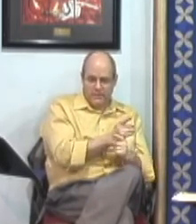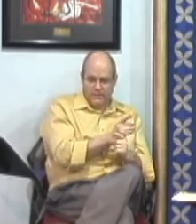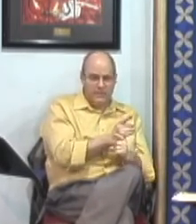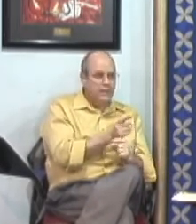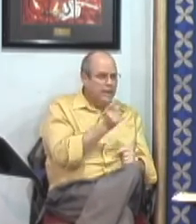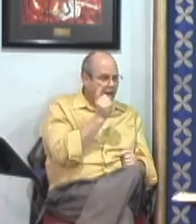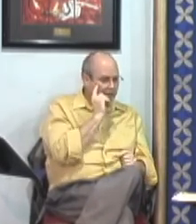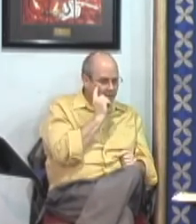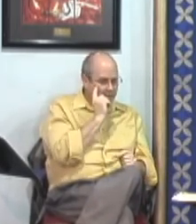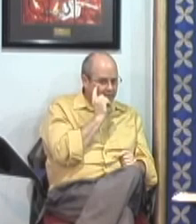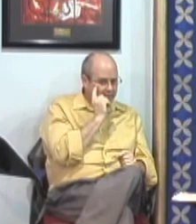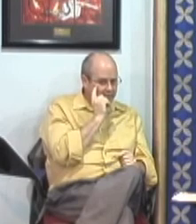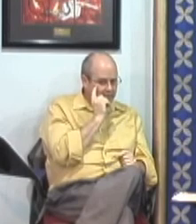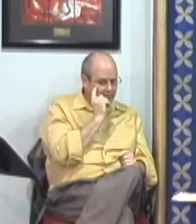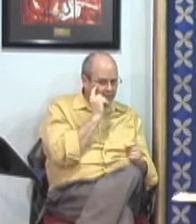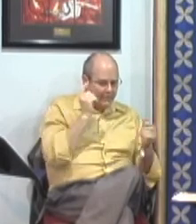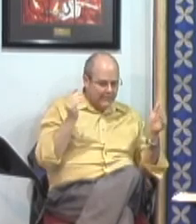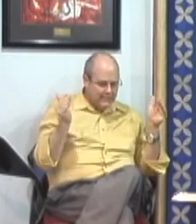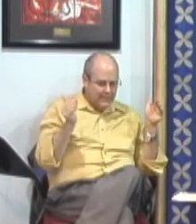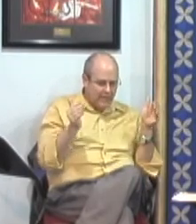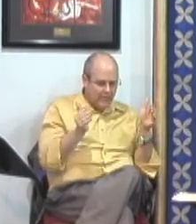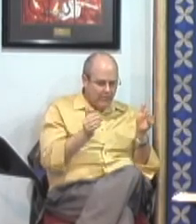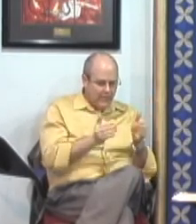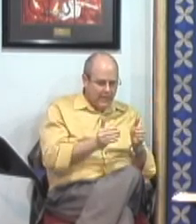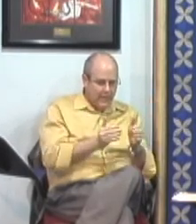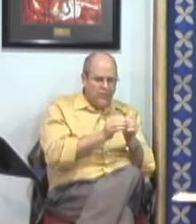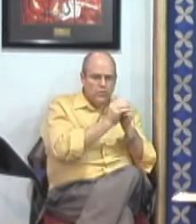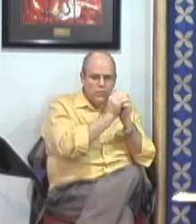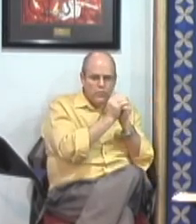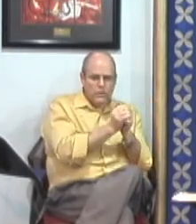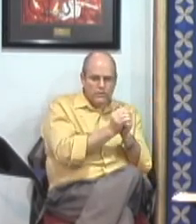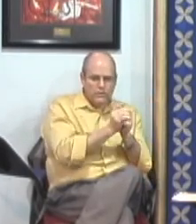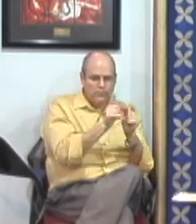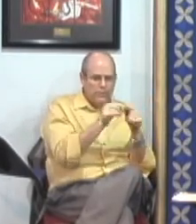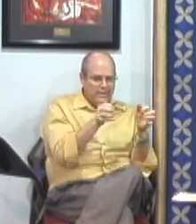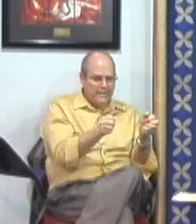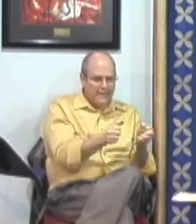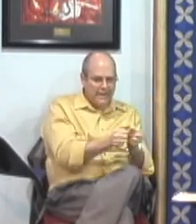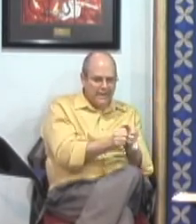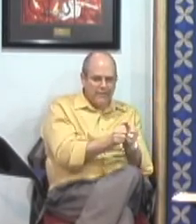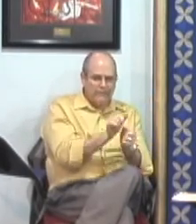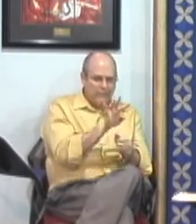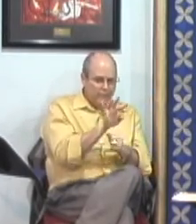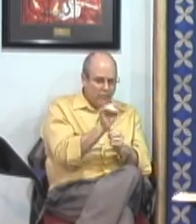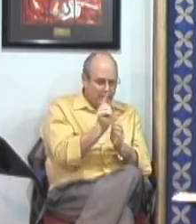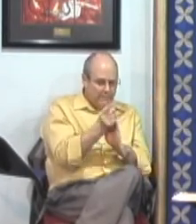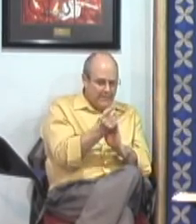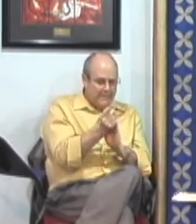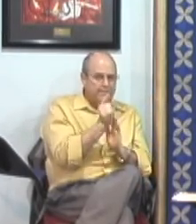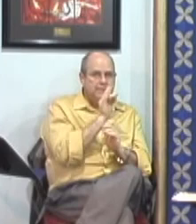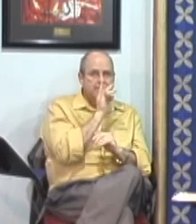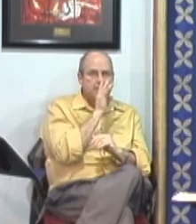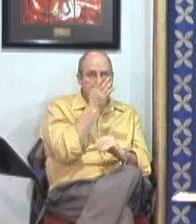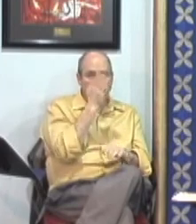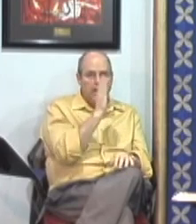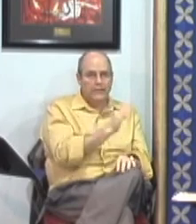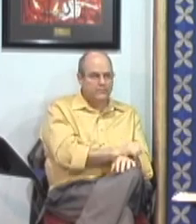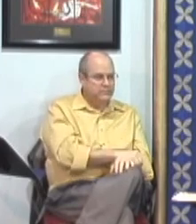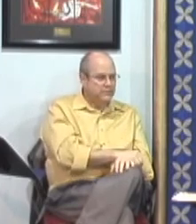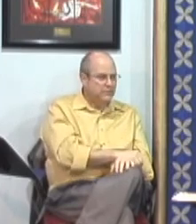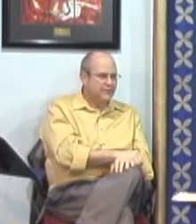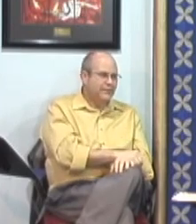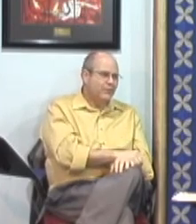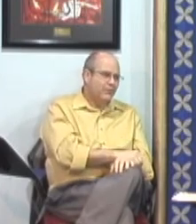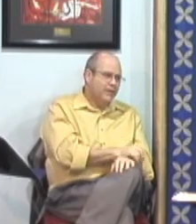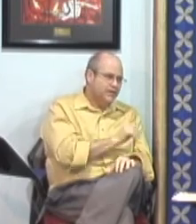I think we have this narrowing. It's like, okay, worship is when we get together for that 40 minutes or so and sing songs to God.